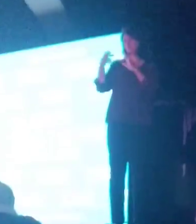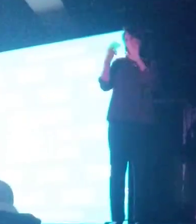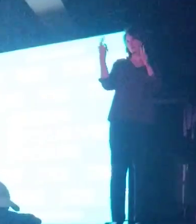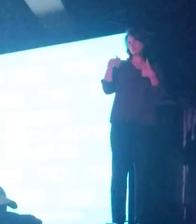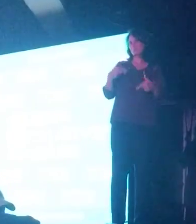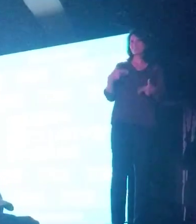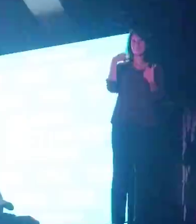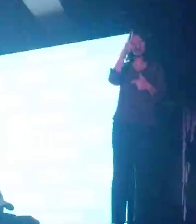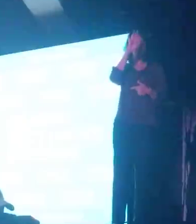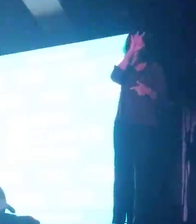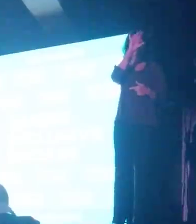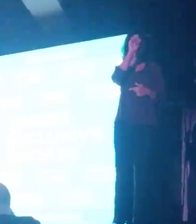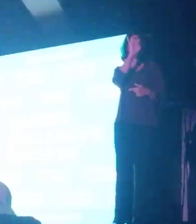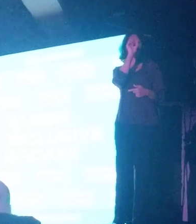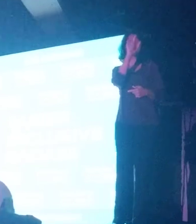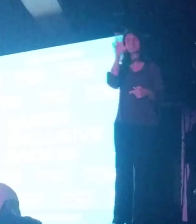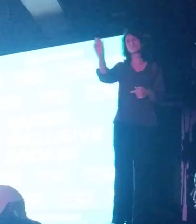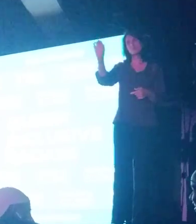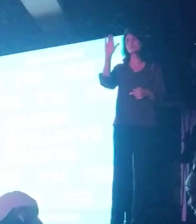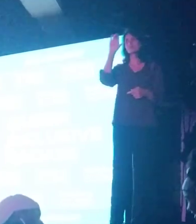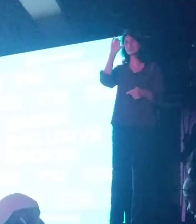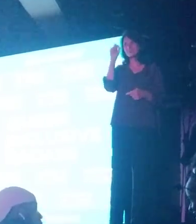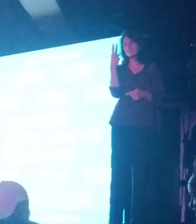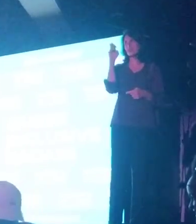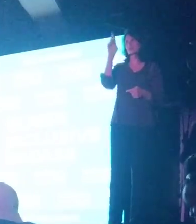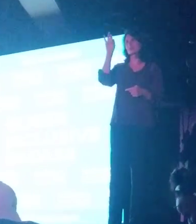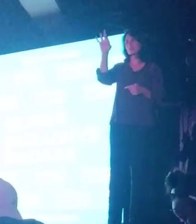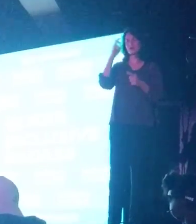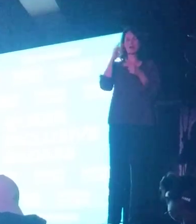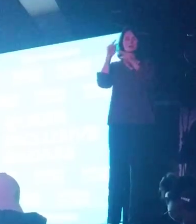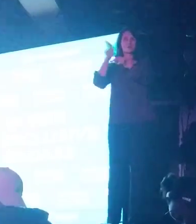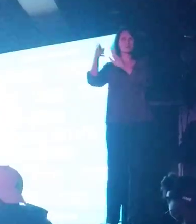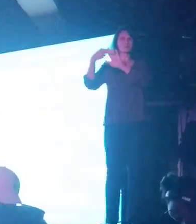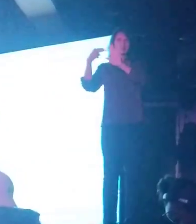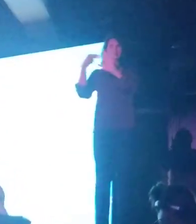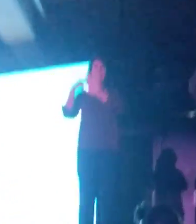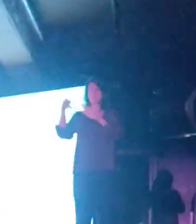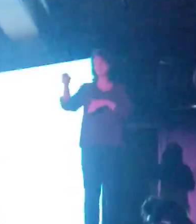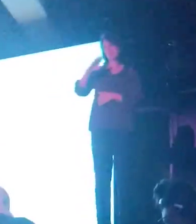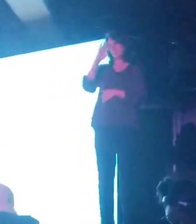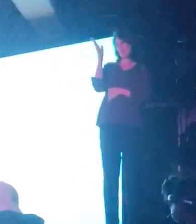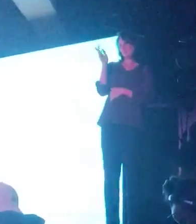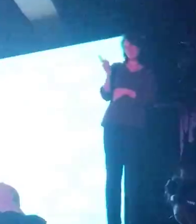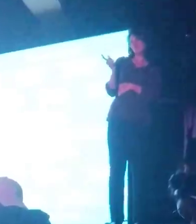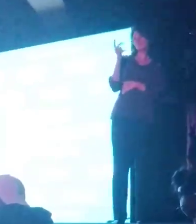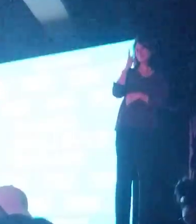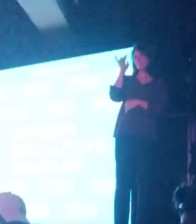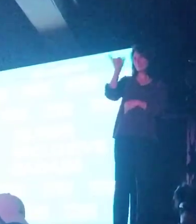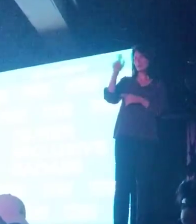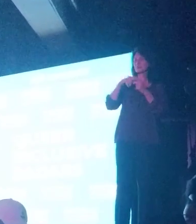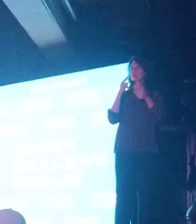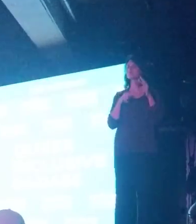Just so you know. But I looked at the label just because I've never seen anything quite like it.